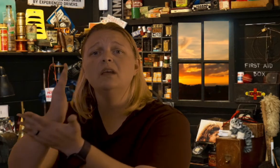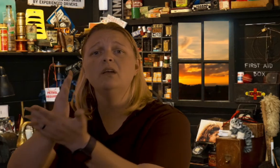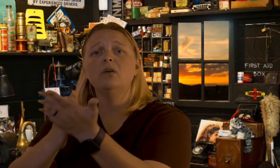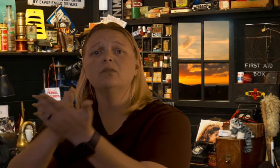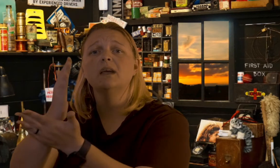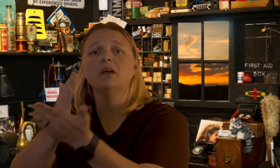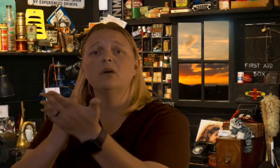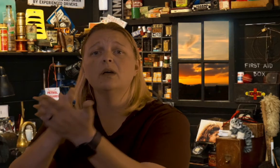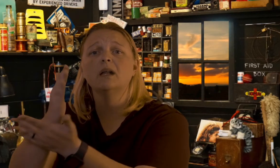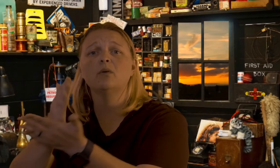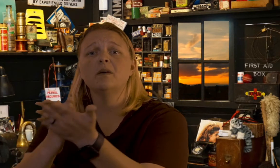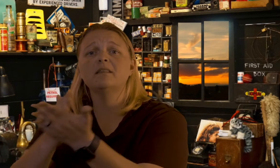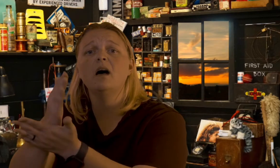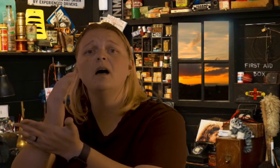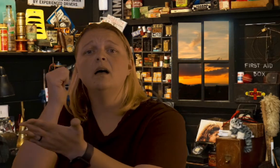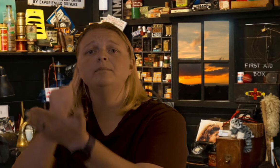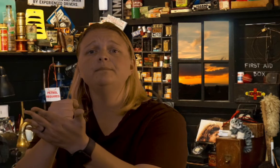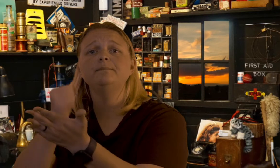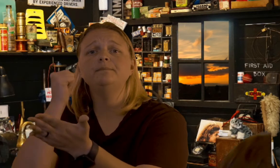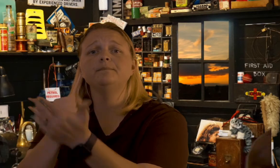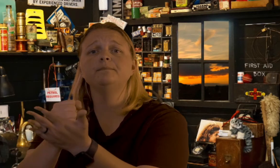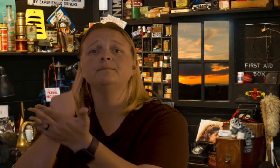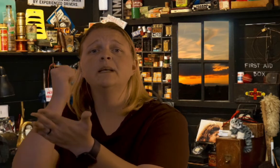zingo zango, cutting with my saw.